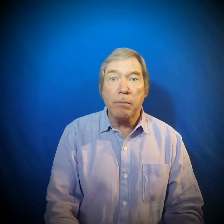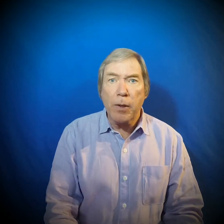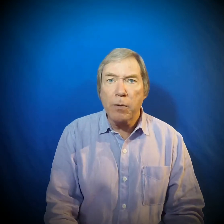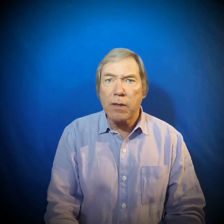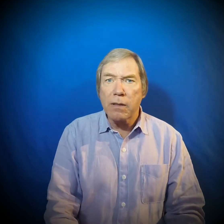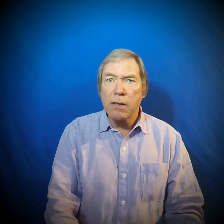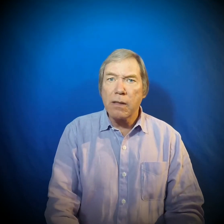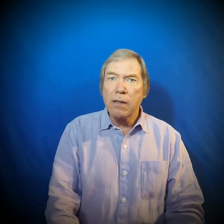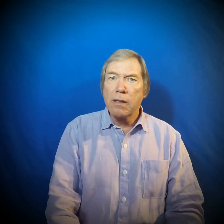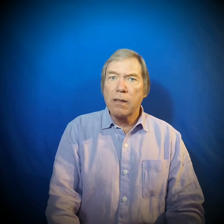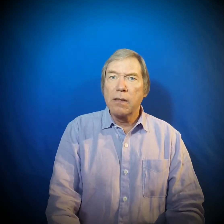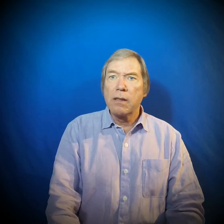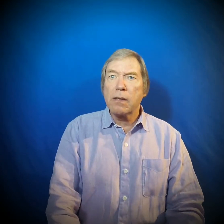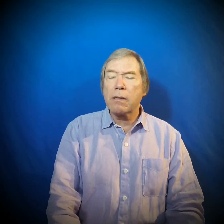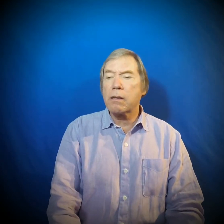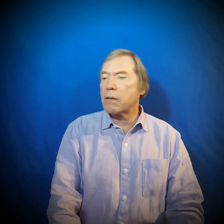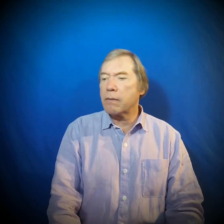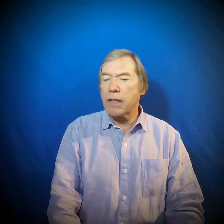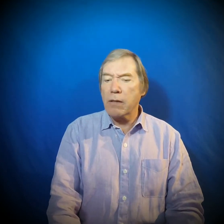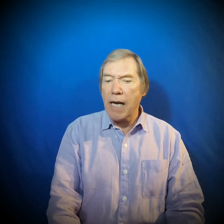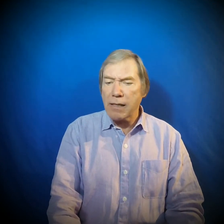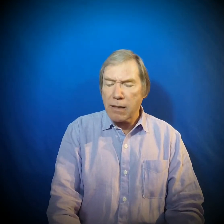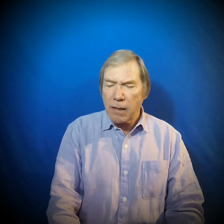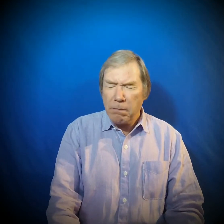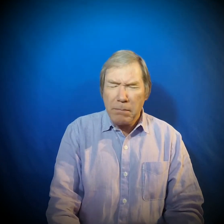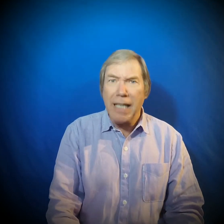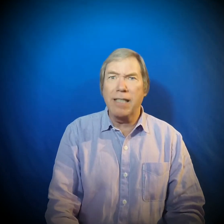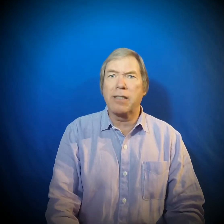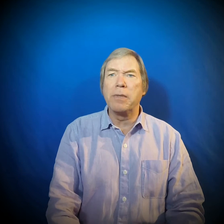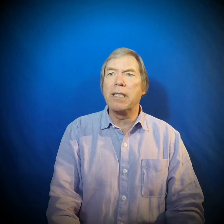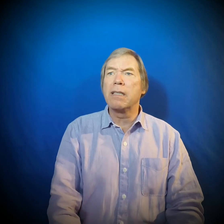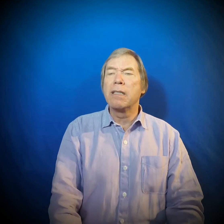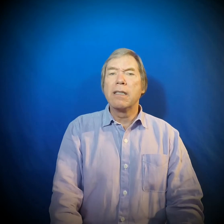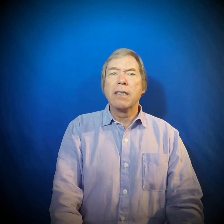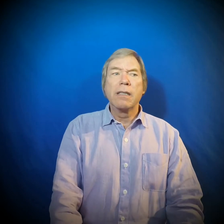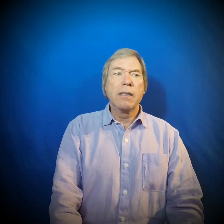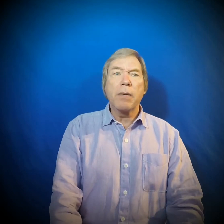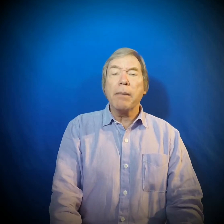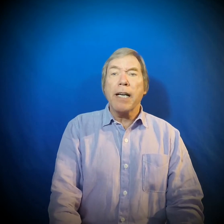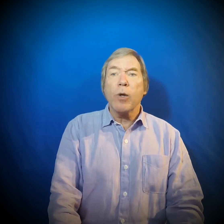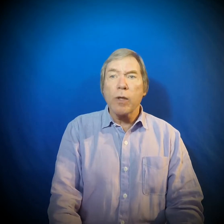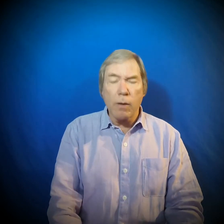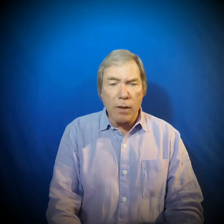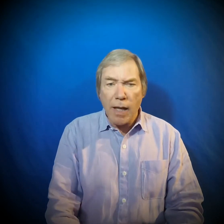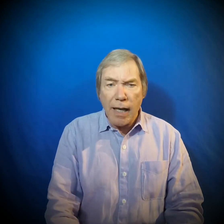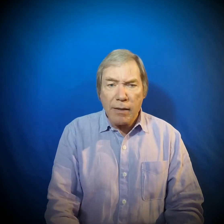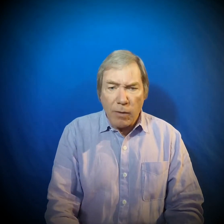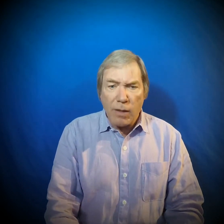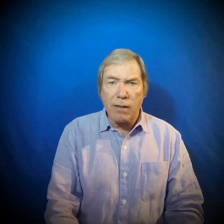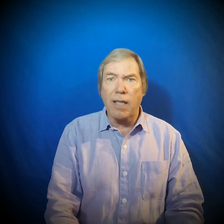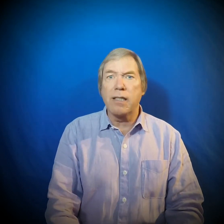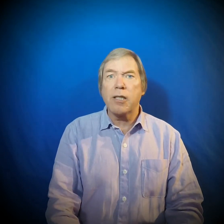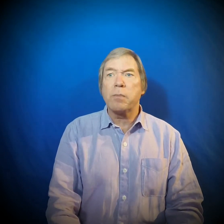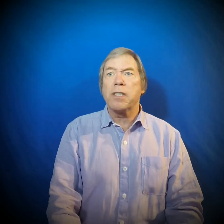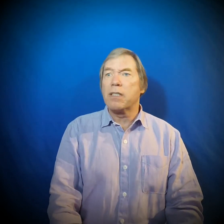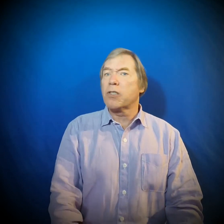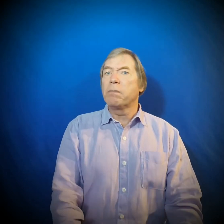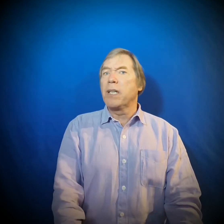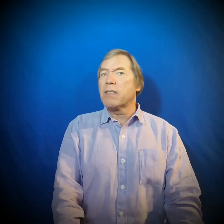both. Thou hast amazed me. By my holy order, I thought thy disposition better